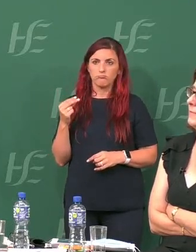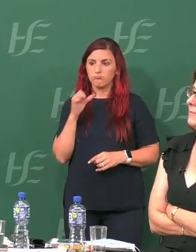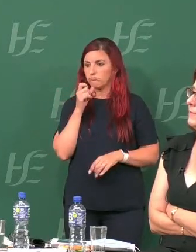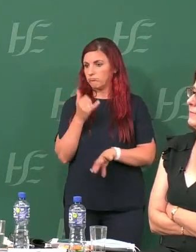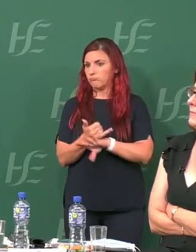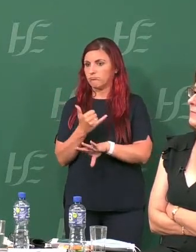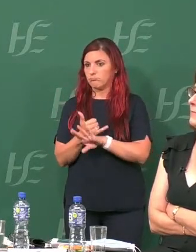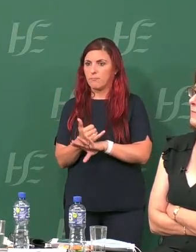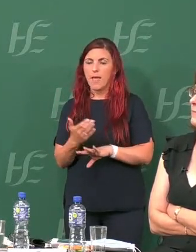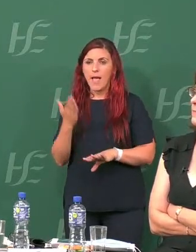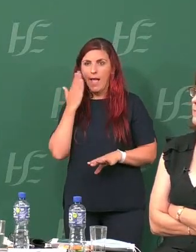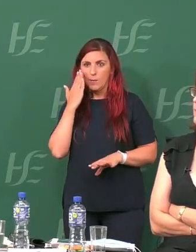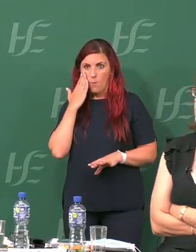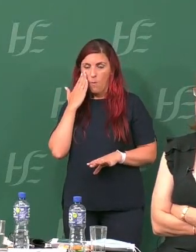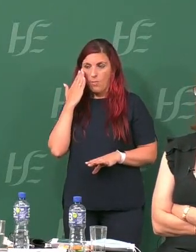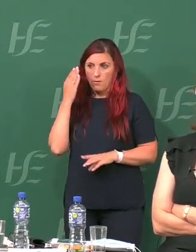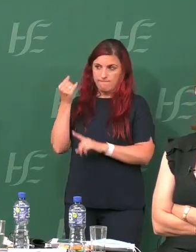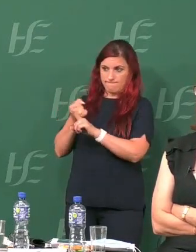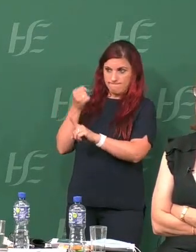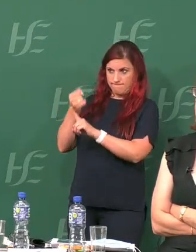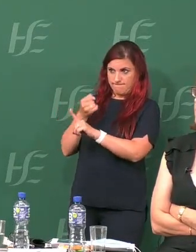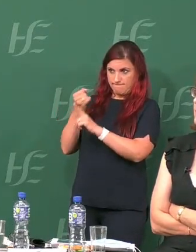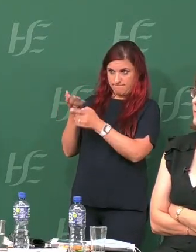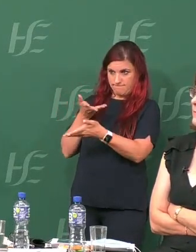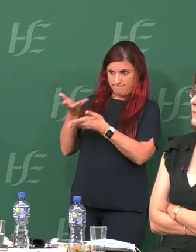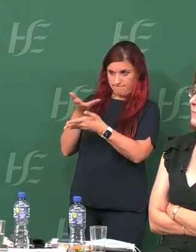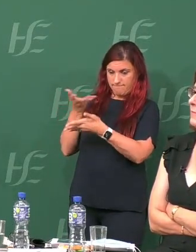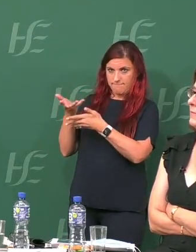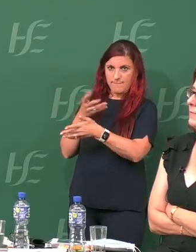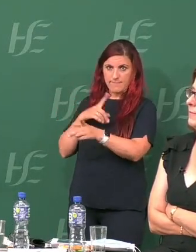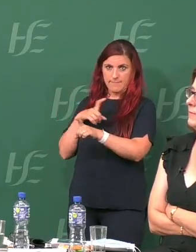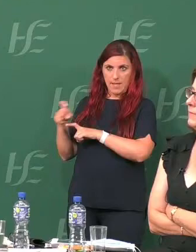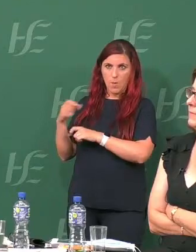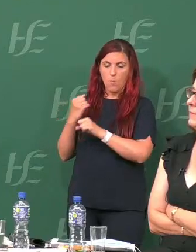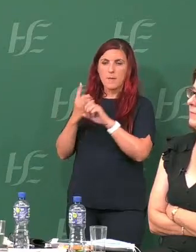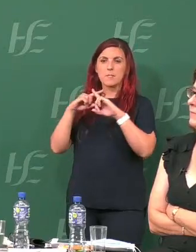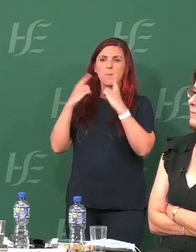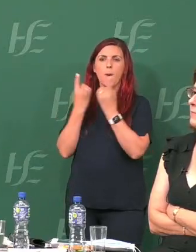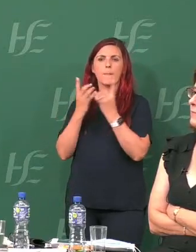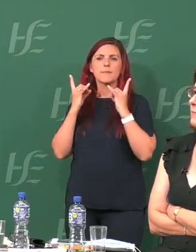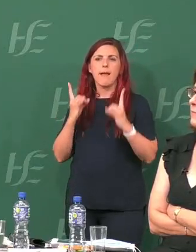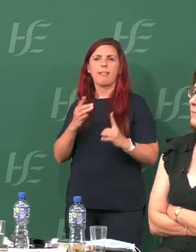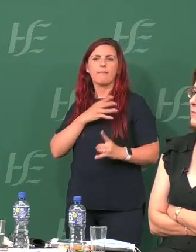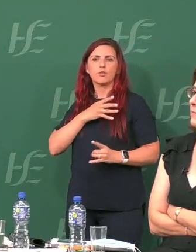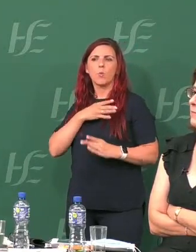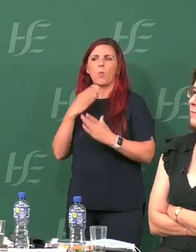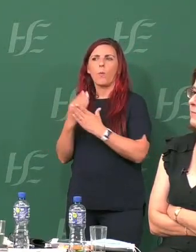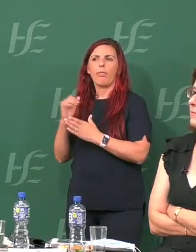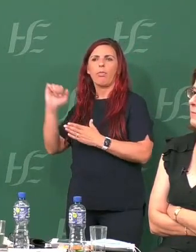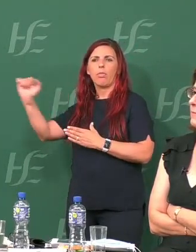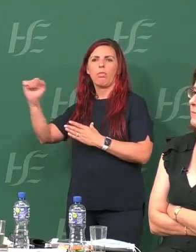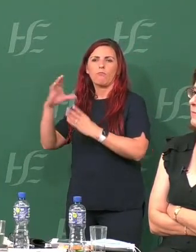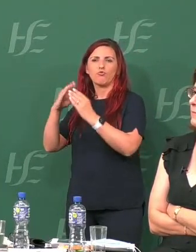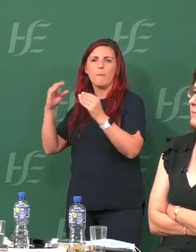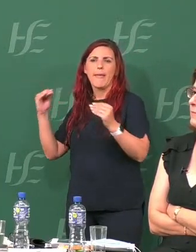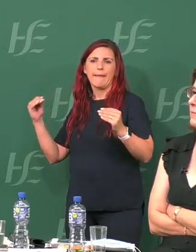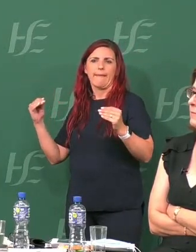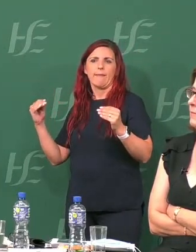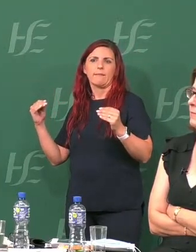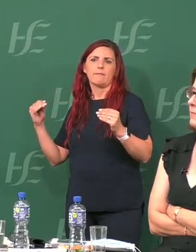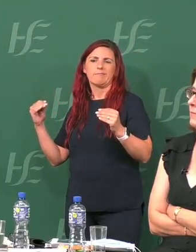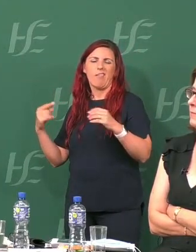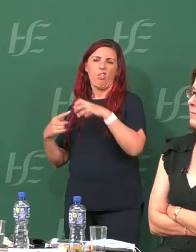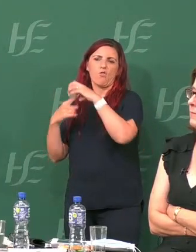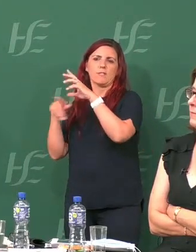I know there are active discussions still ongoing with Department of Health officials directly with the Romanian authorities, working through